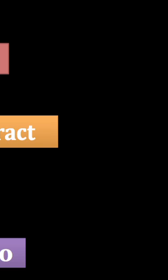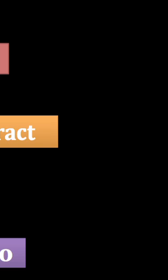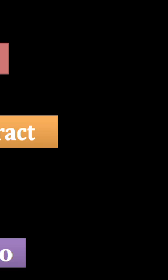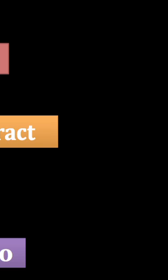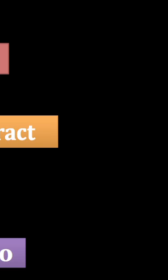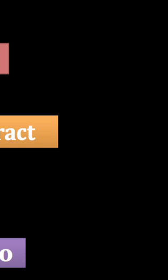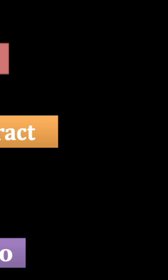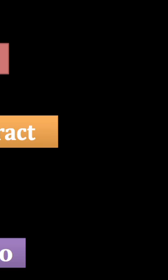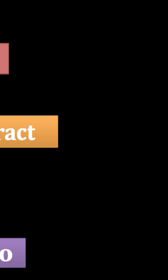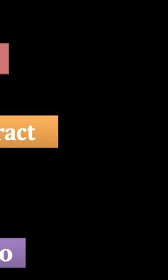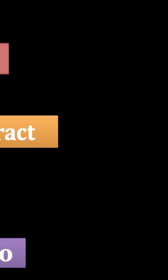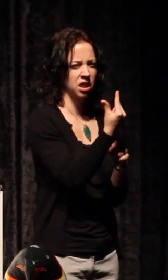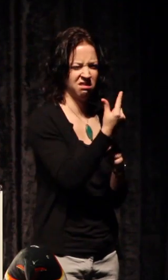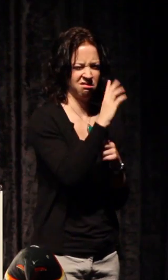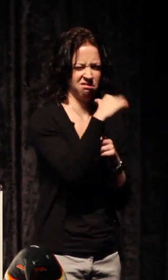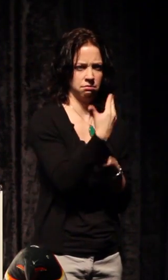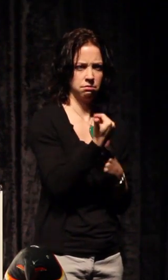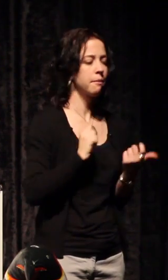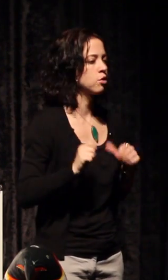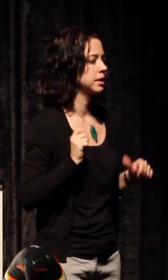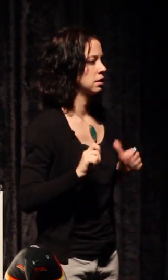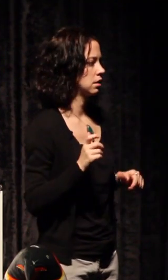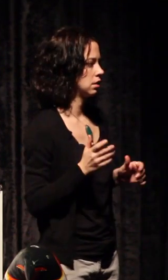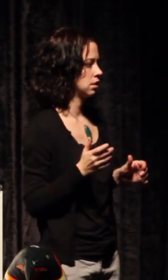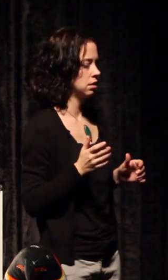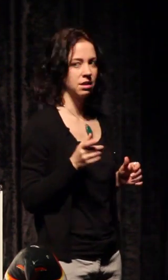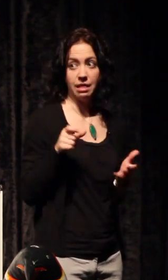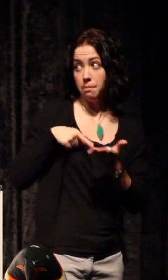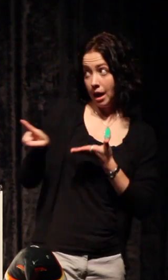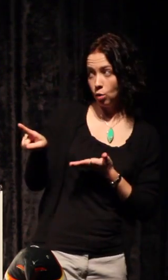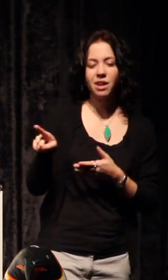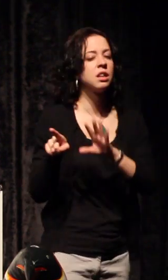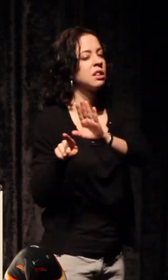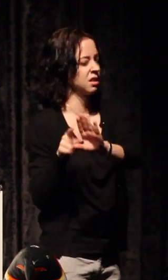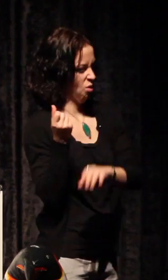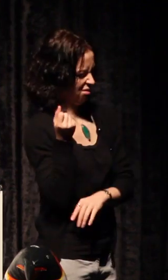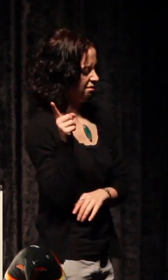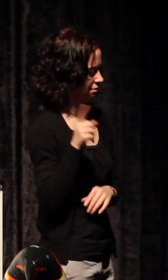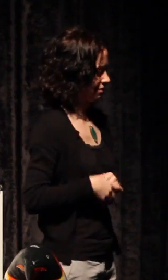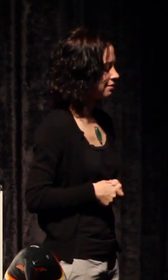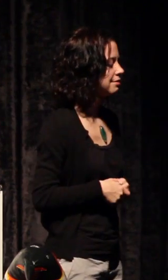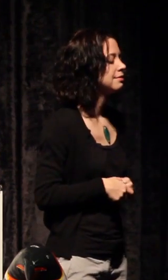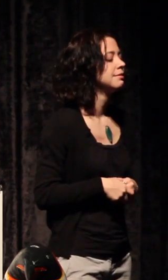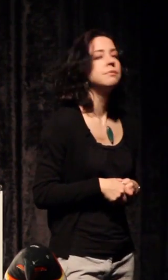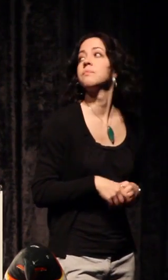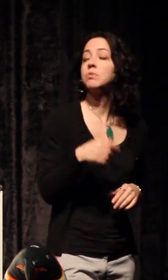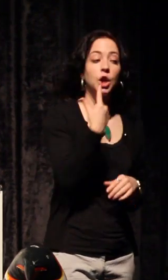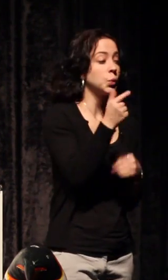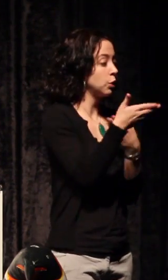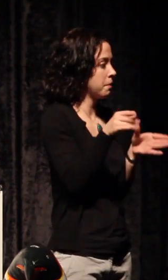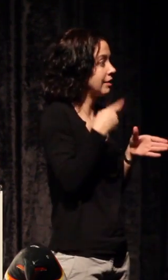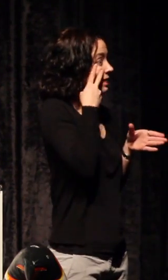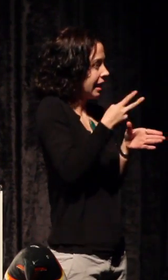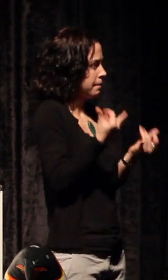concept, right? That's a performance. And you hear about, well, we'll get to that. A green room, I've actually seen the inside